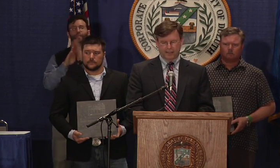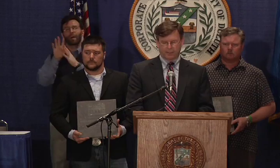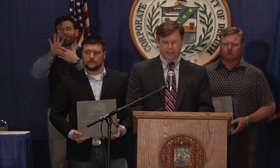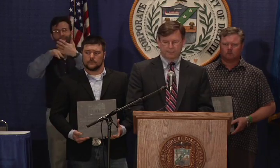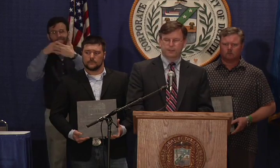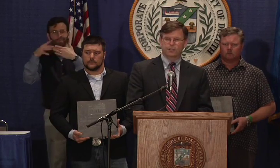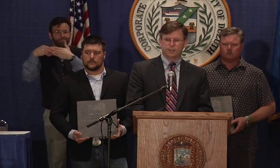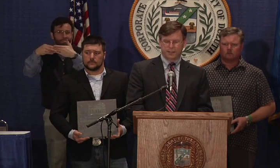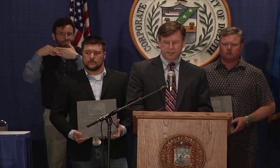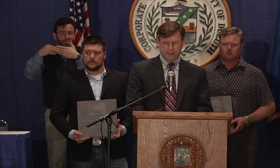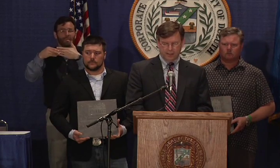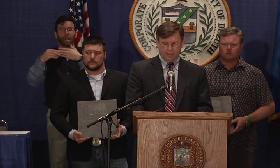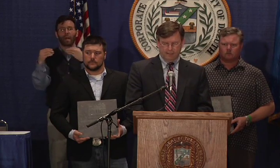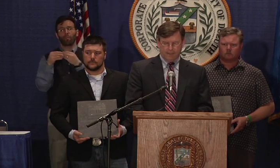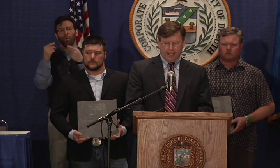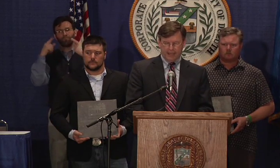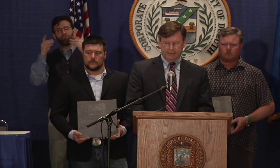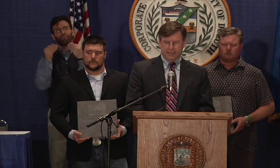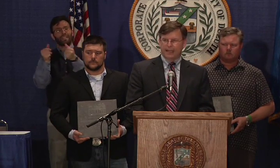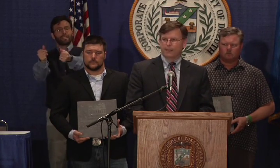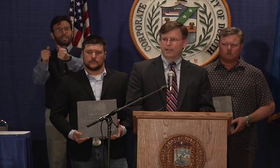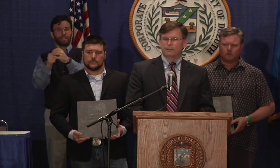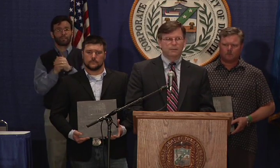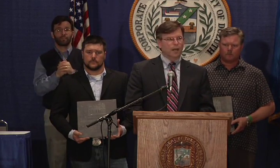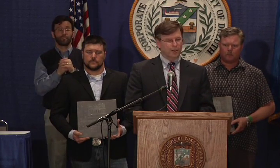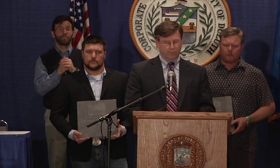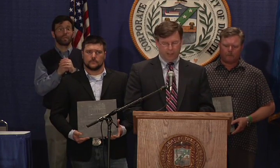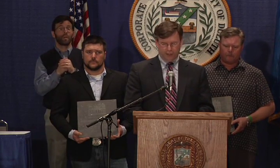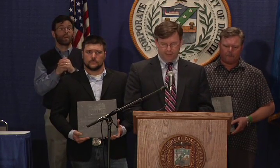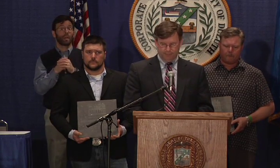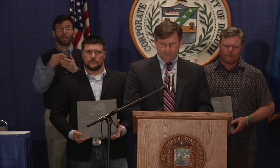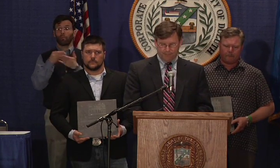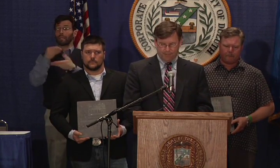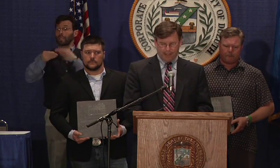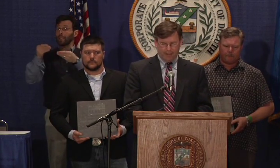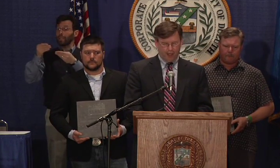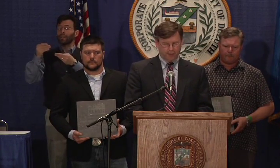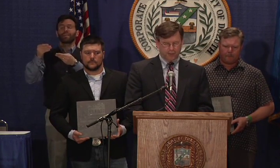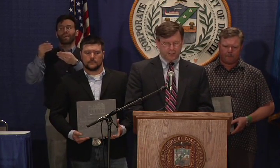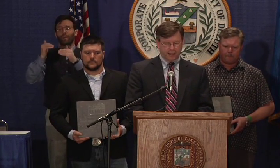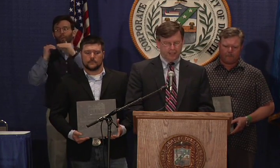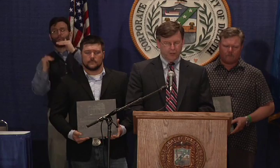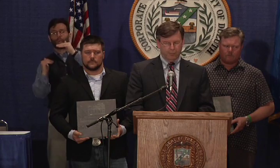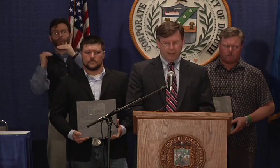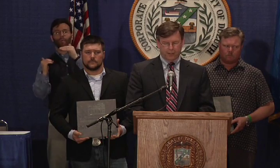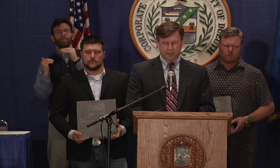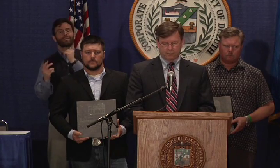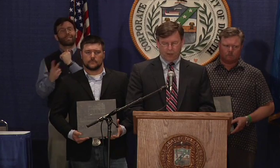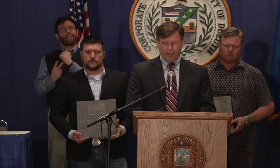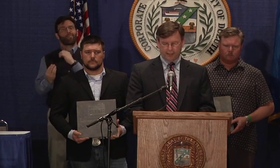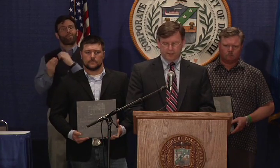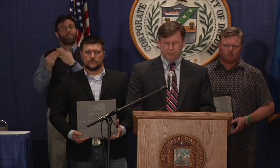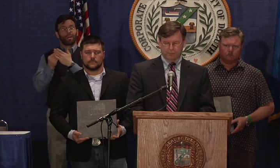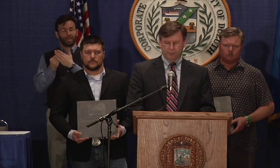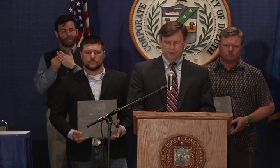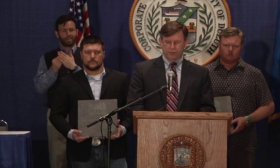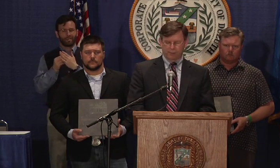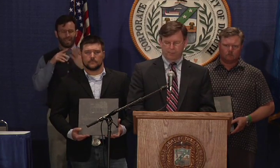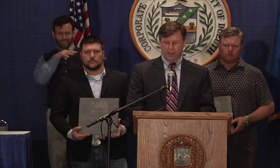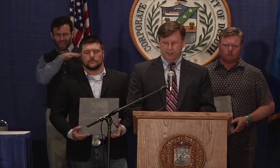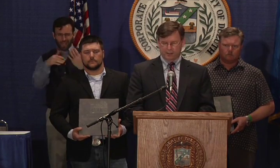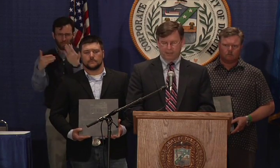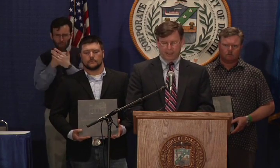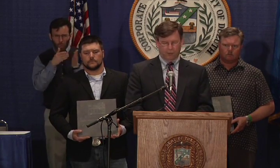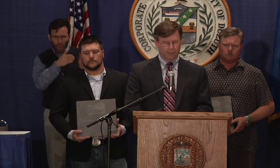schedules to maximize efficiencies and even came in under budget. They also studied new methods and products to improve